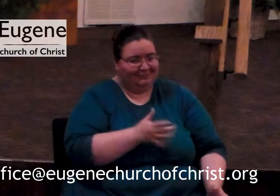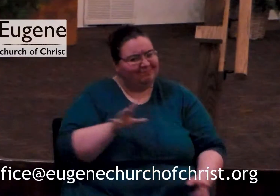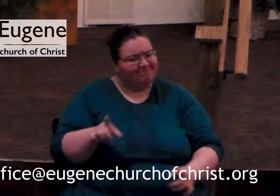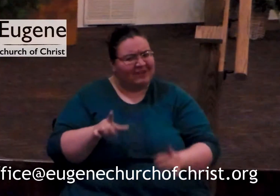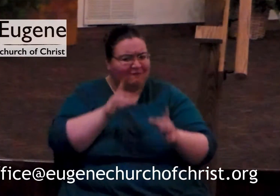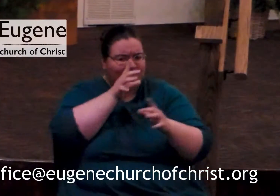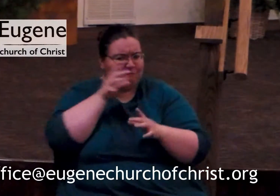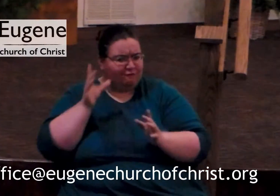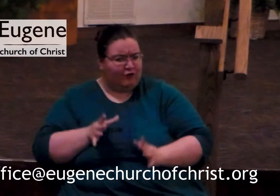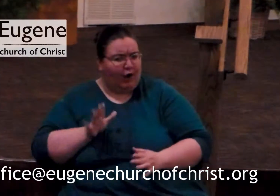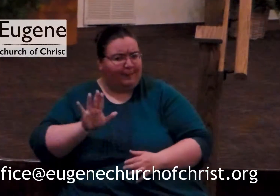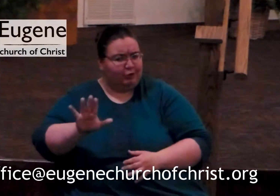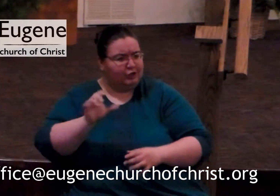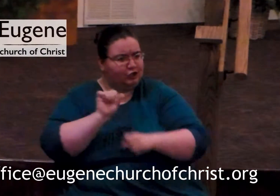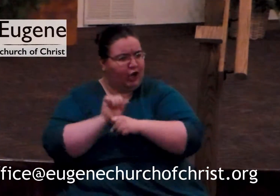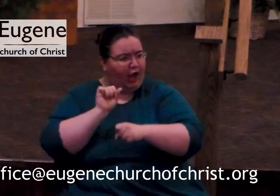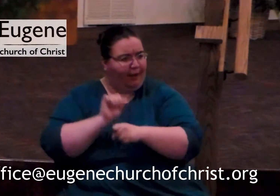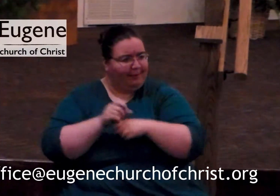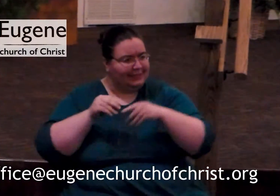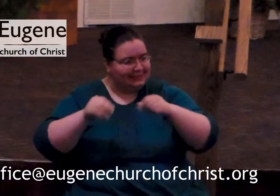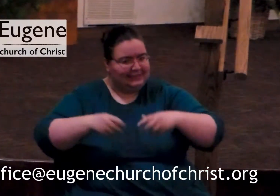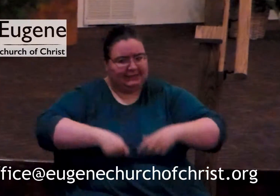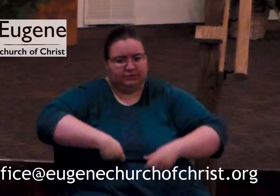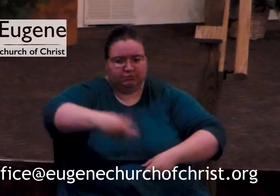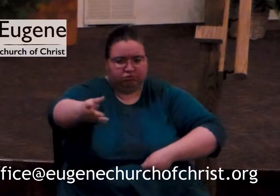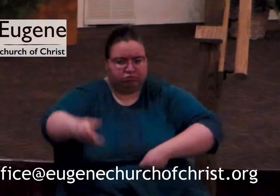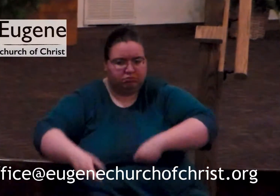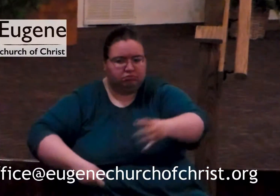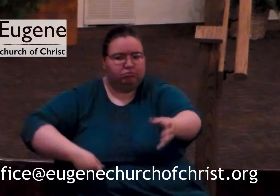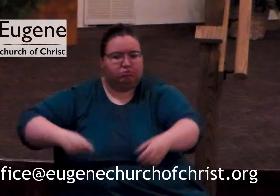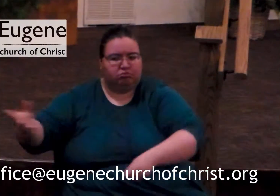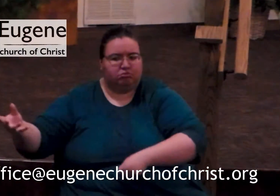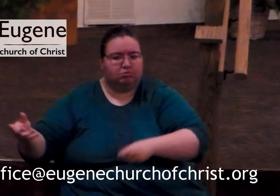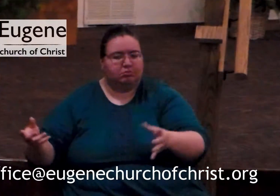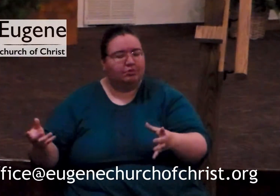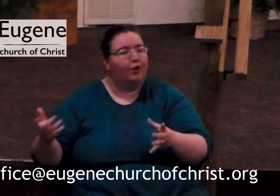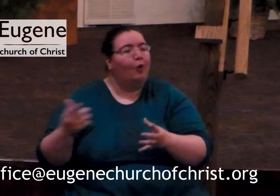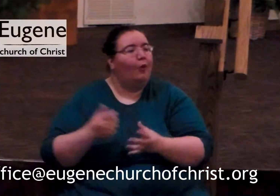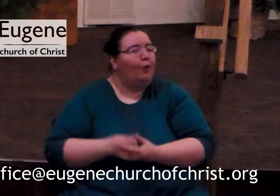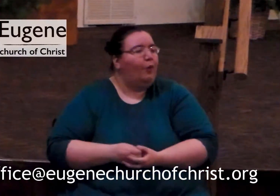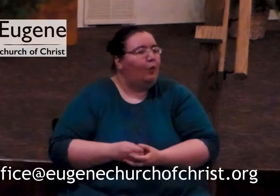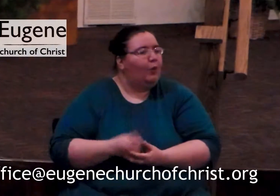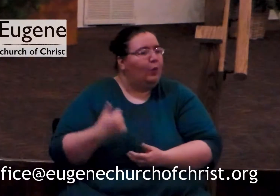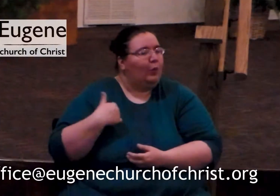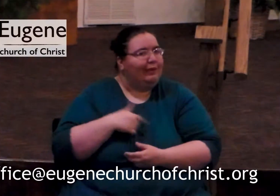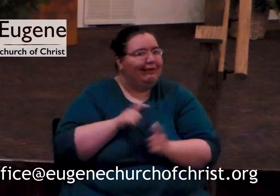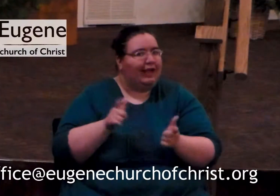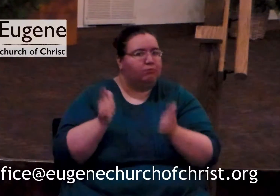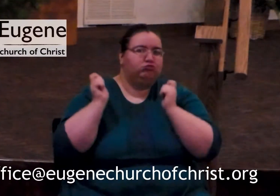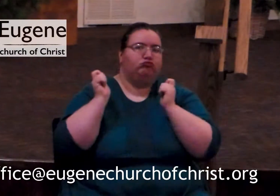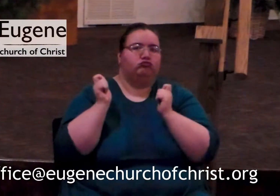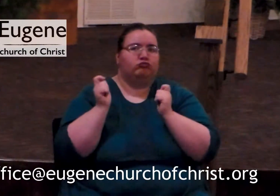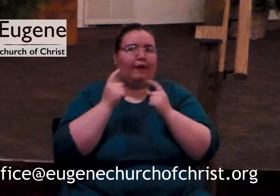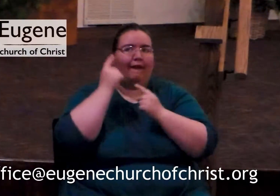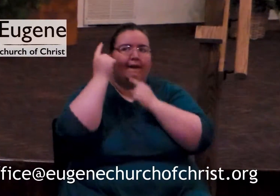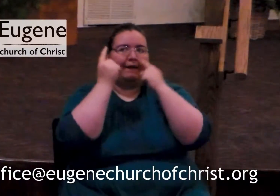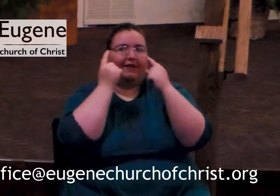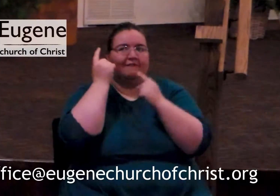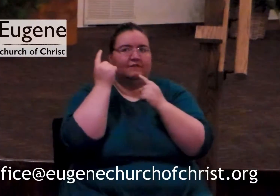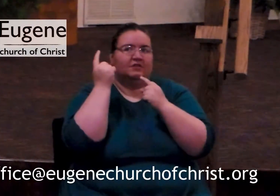we immediately can start to think of excuses. We immediately can start to try to think of reasons why the sowing of